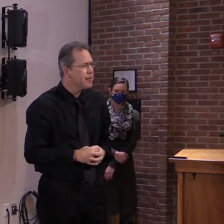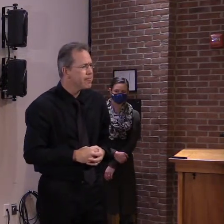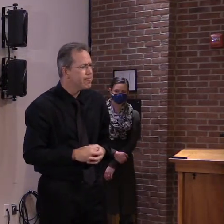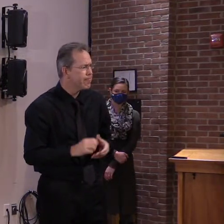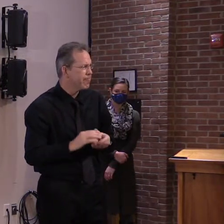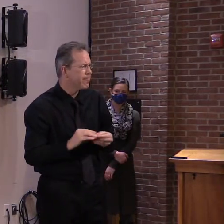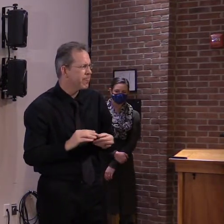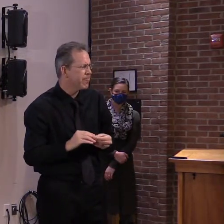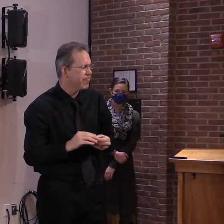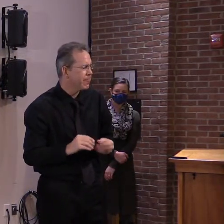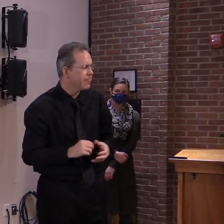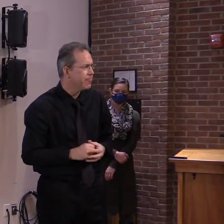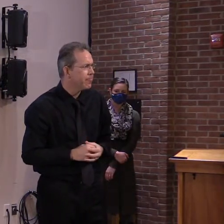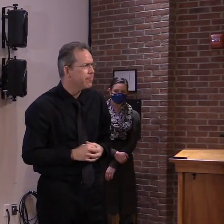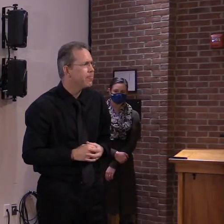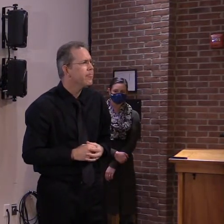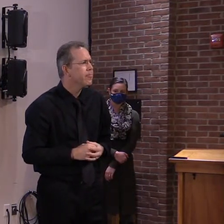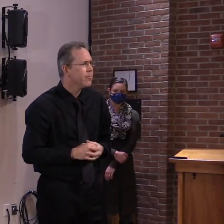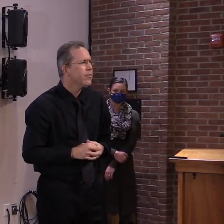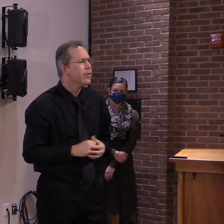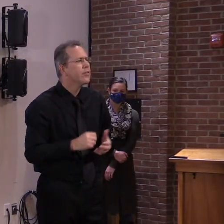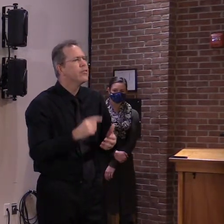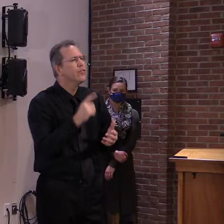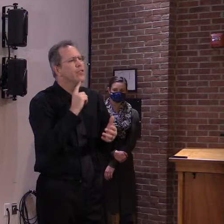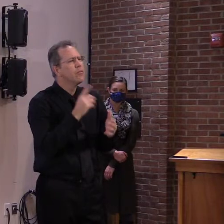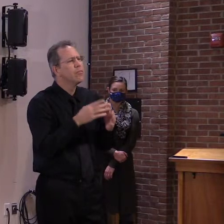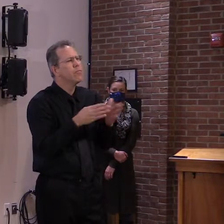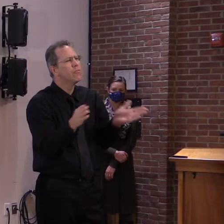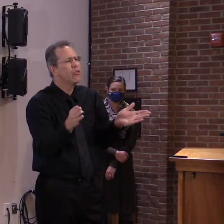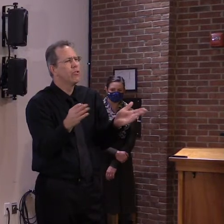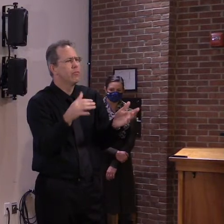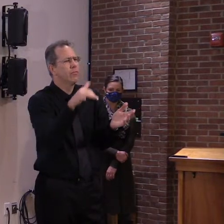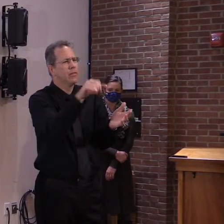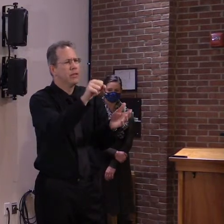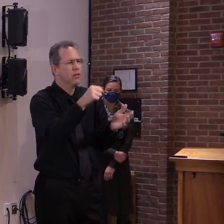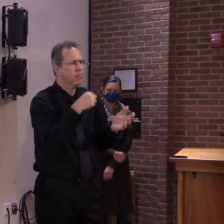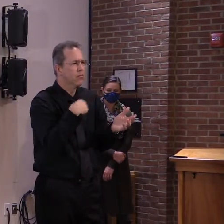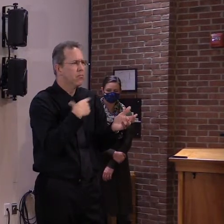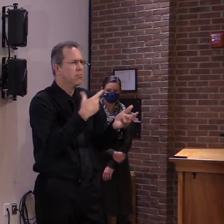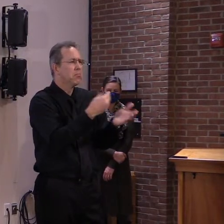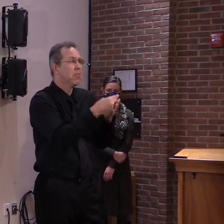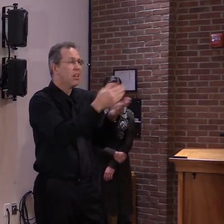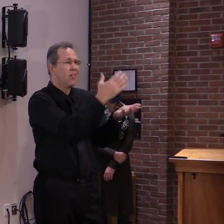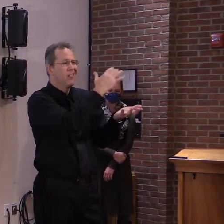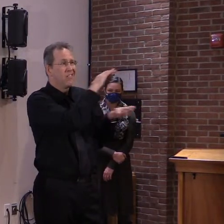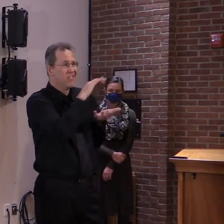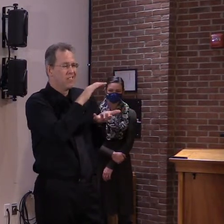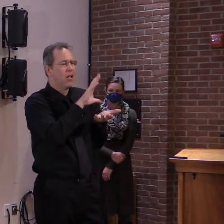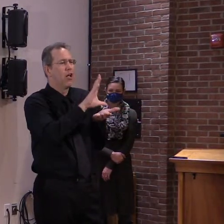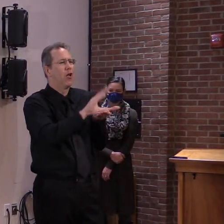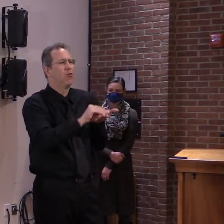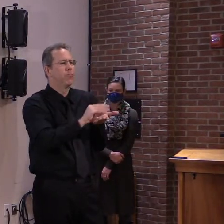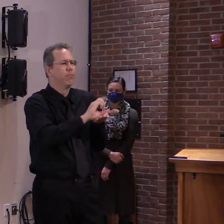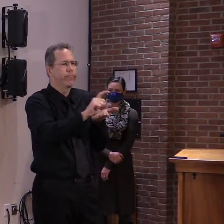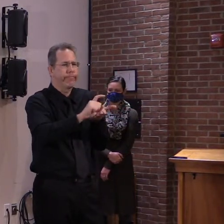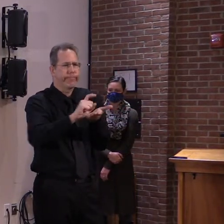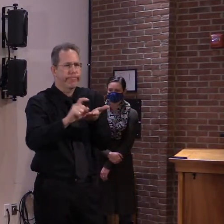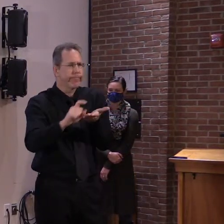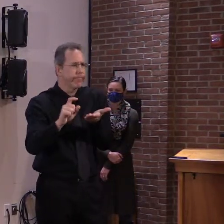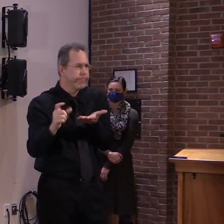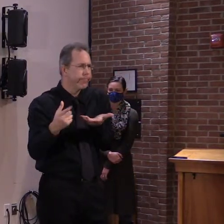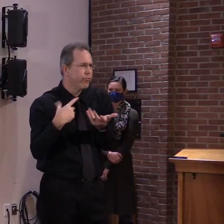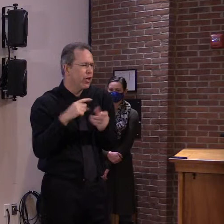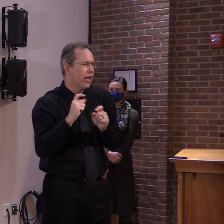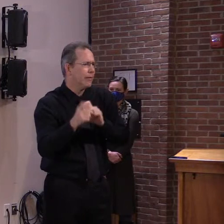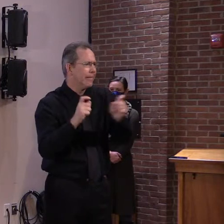pretty much spent it all, but as that can be spent comes to light, we're reallocating it so we do not leave any